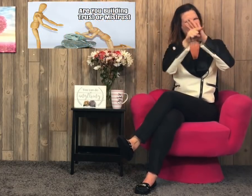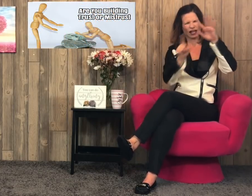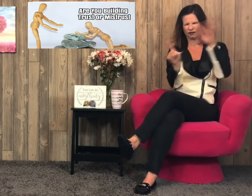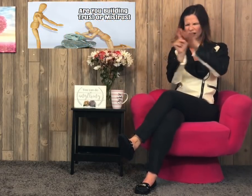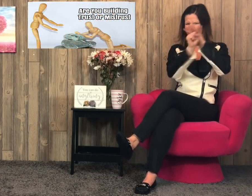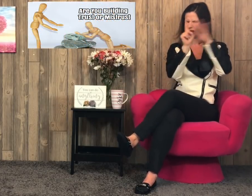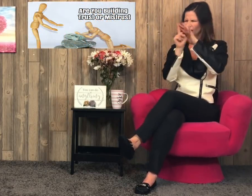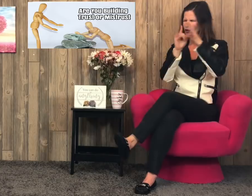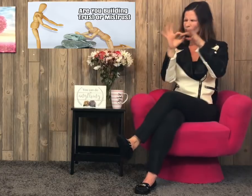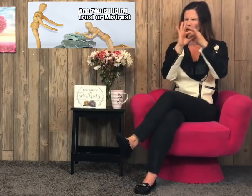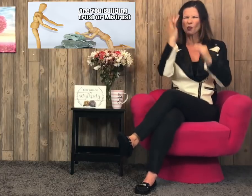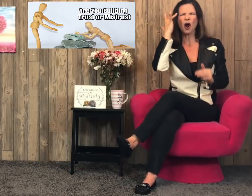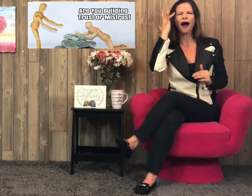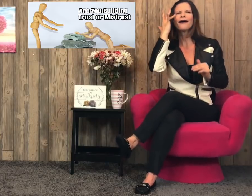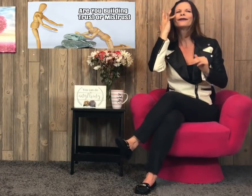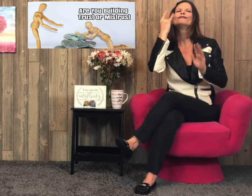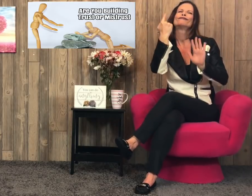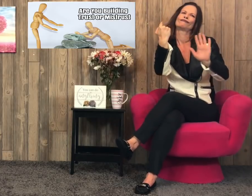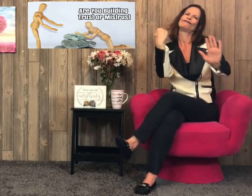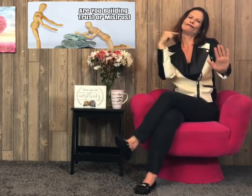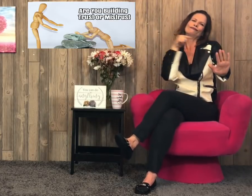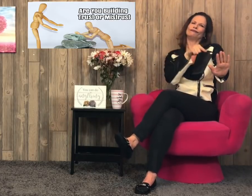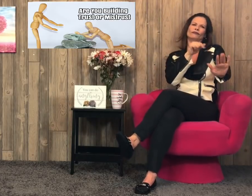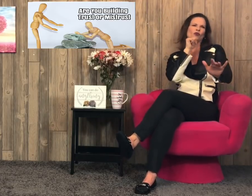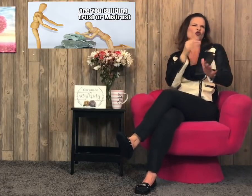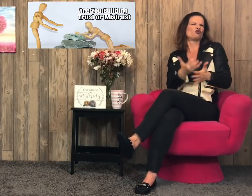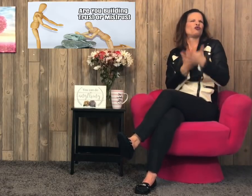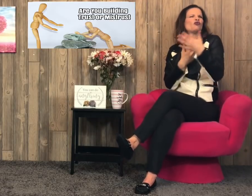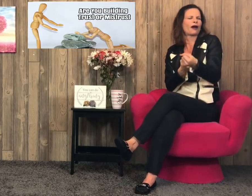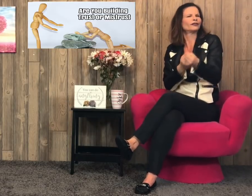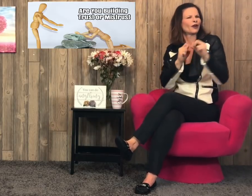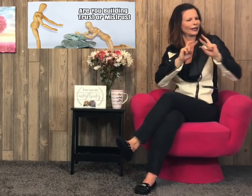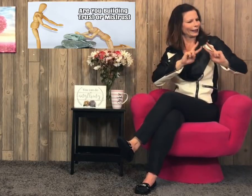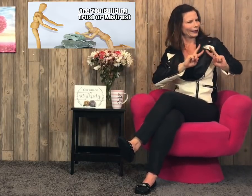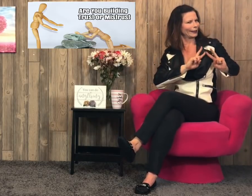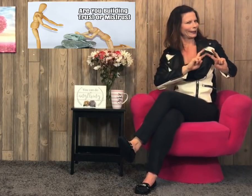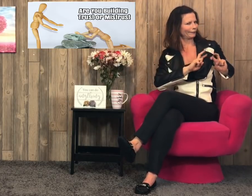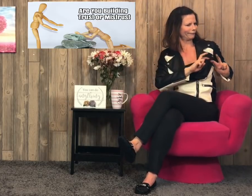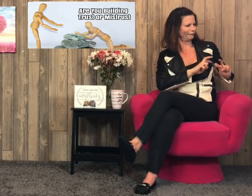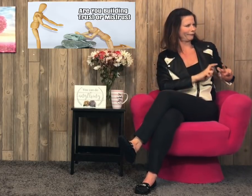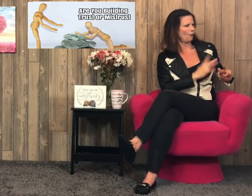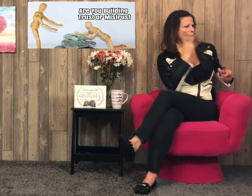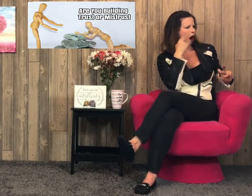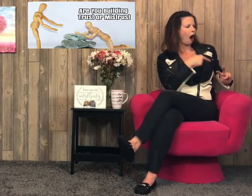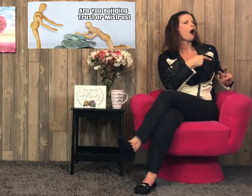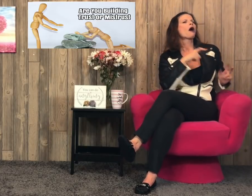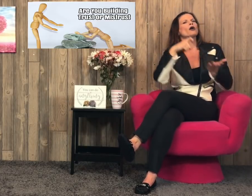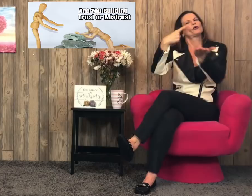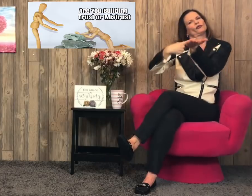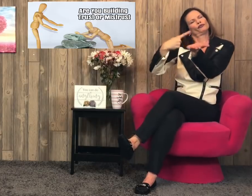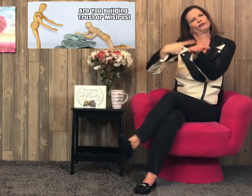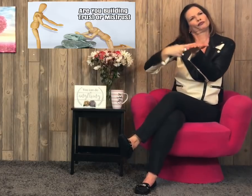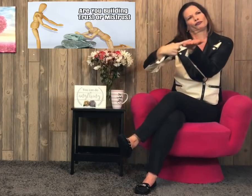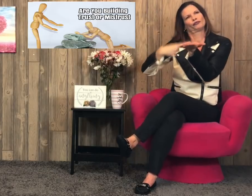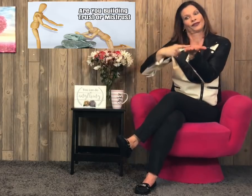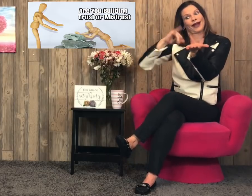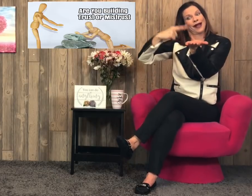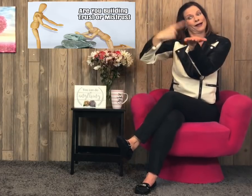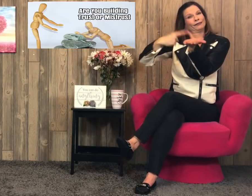Once you notice anything negative coming up in the relationship, it always comes back to having no trust. The second